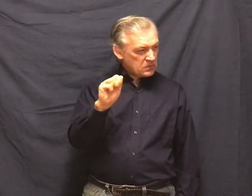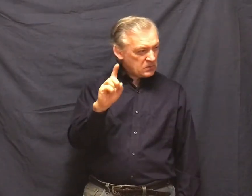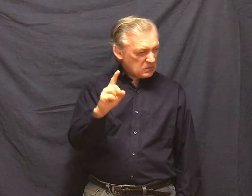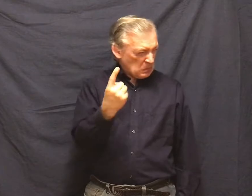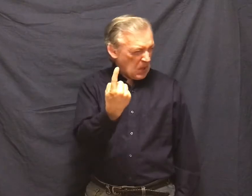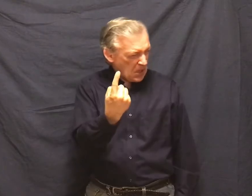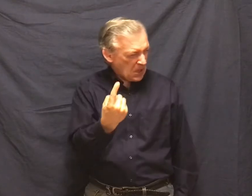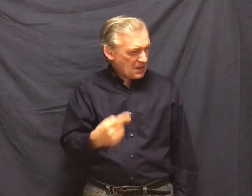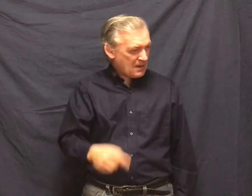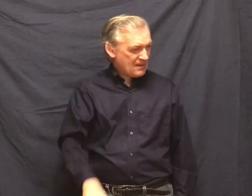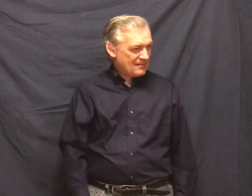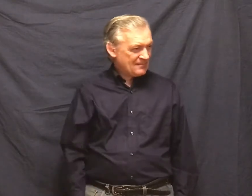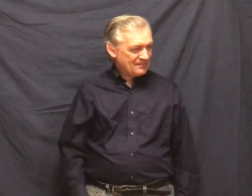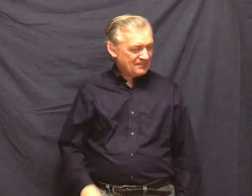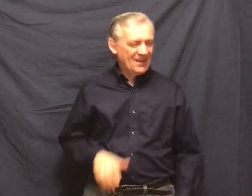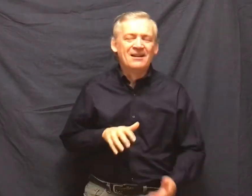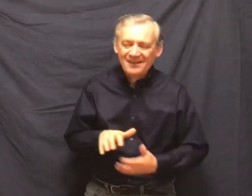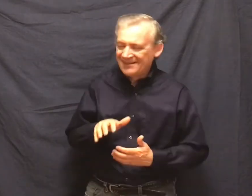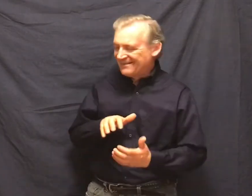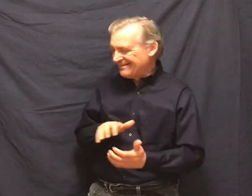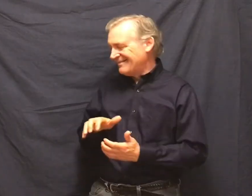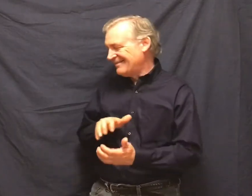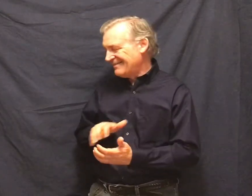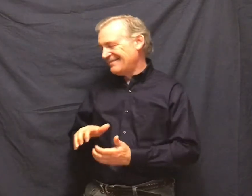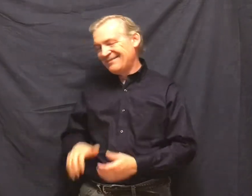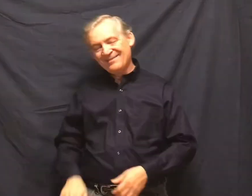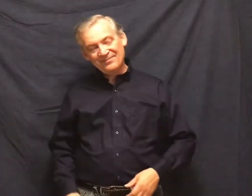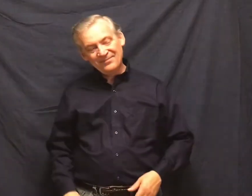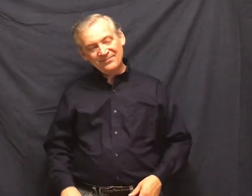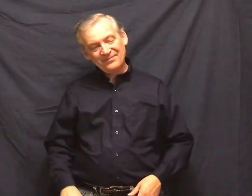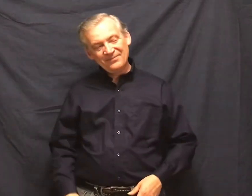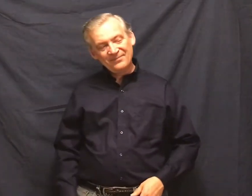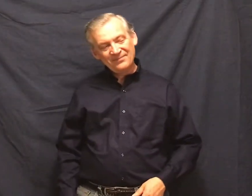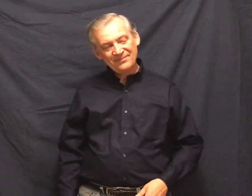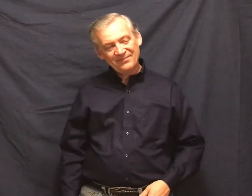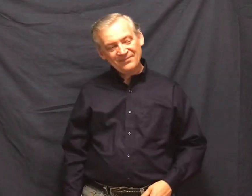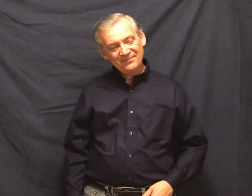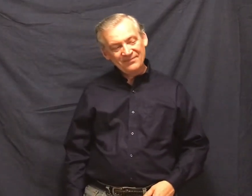He laughed. If I say something, why, it's just a black guy saying it.